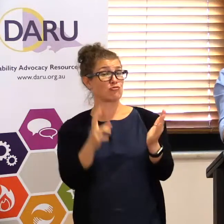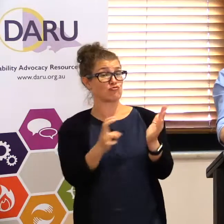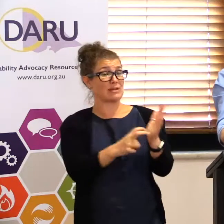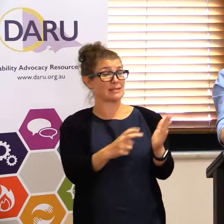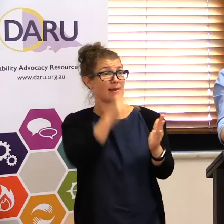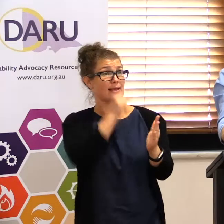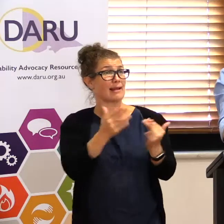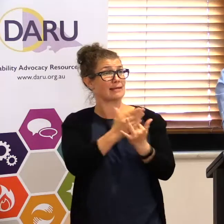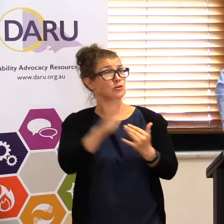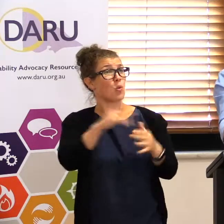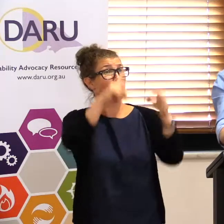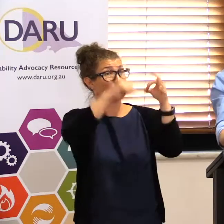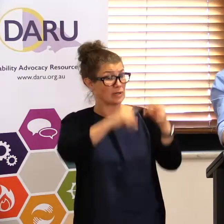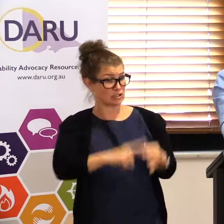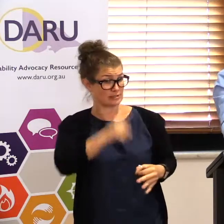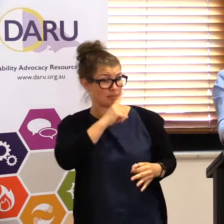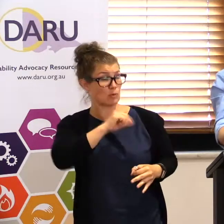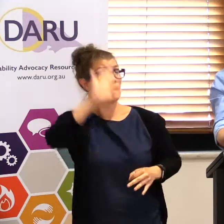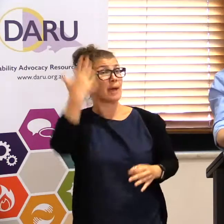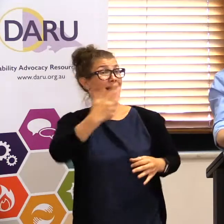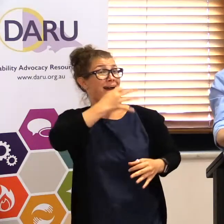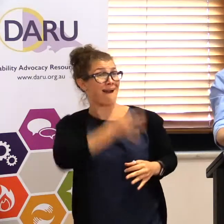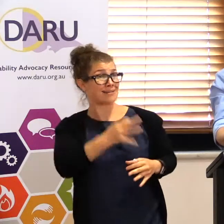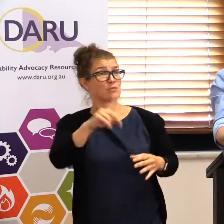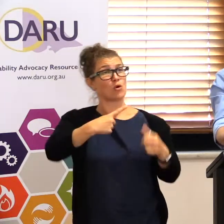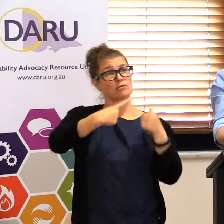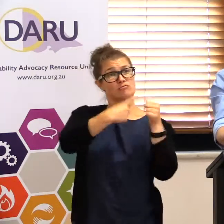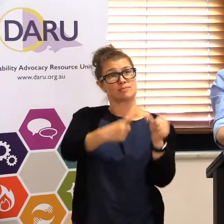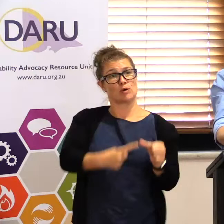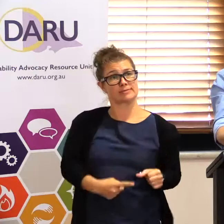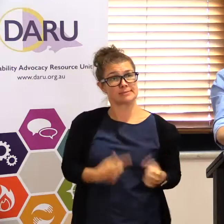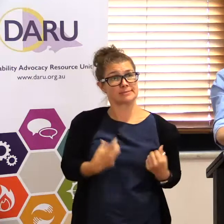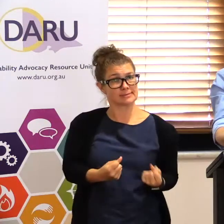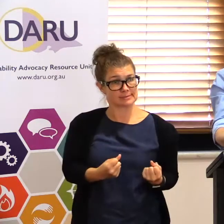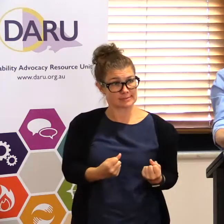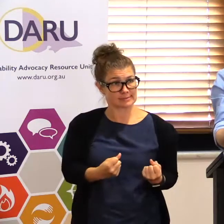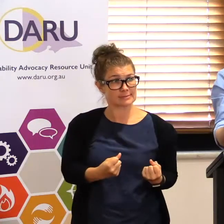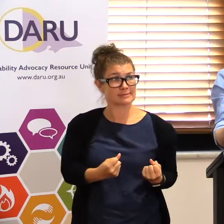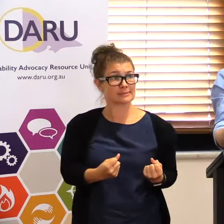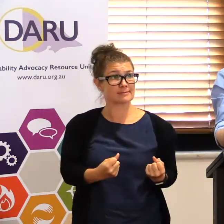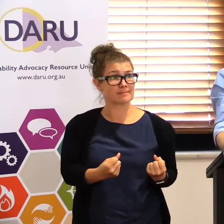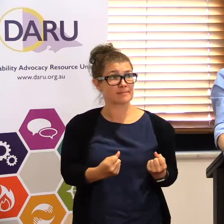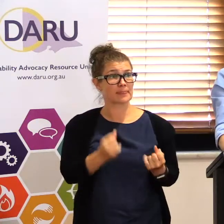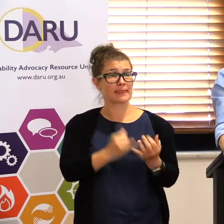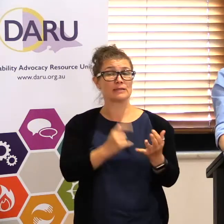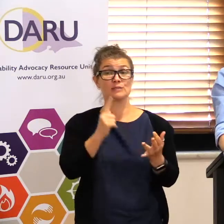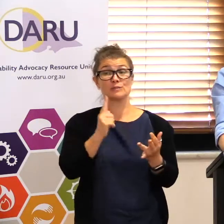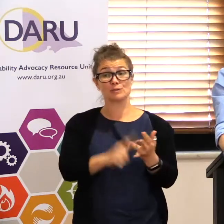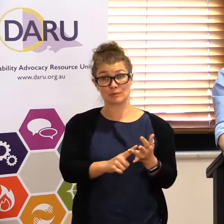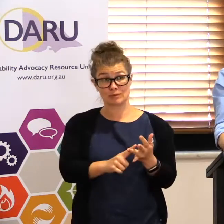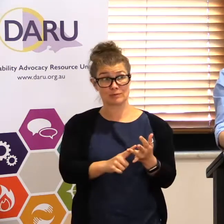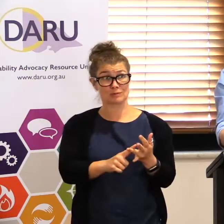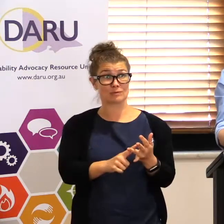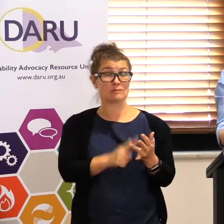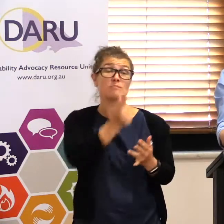the questions that people have asked and all the answers that we've given. So it's likely that questions